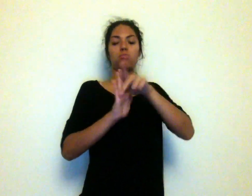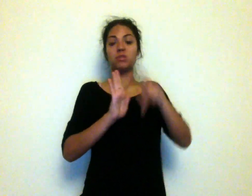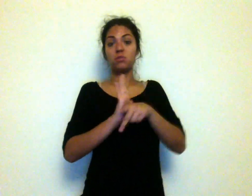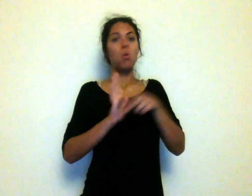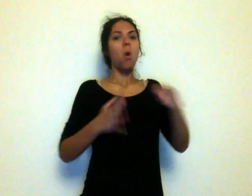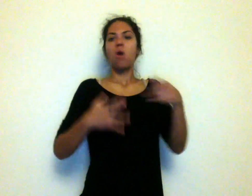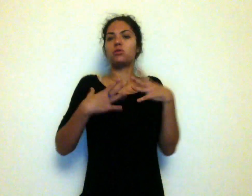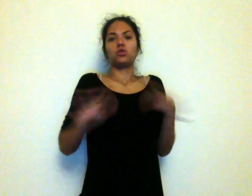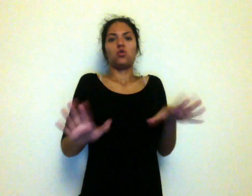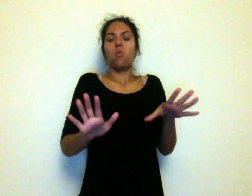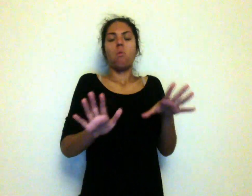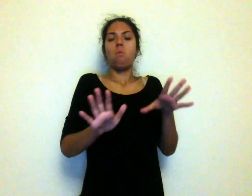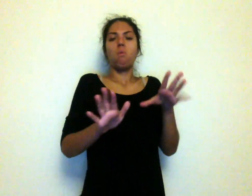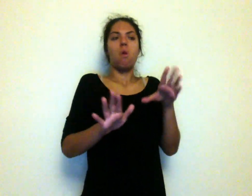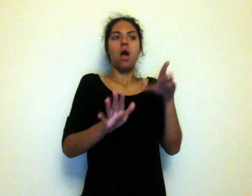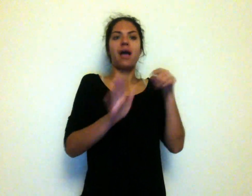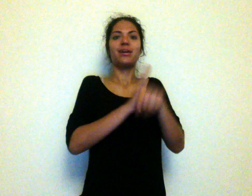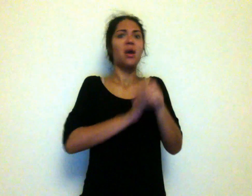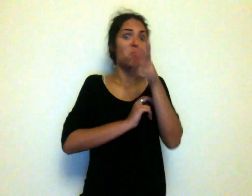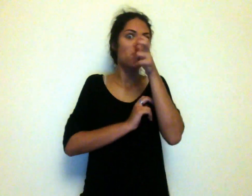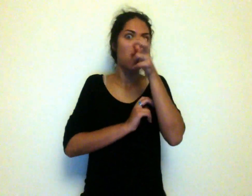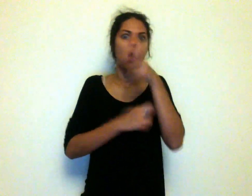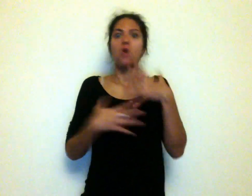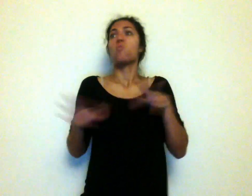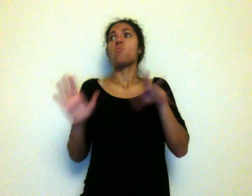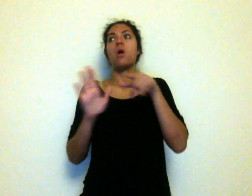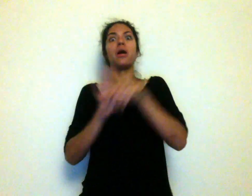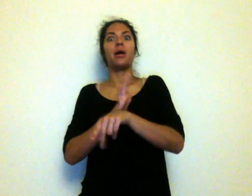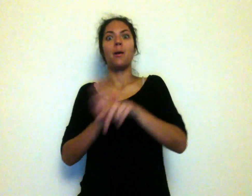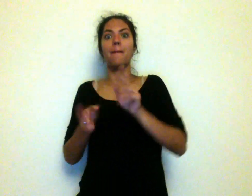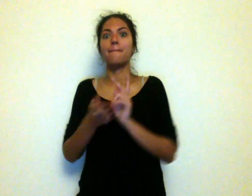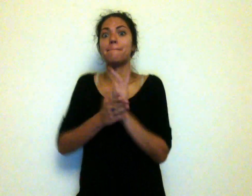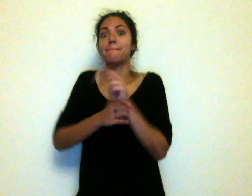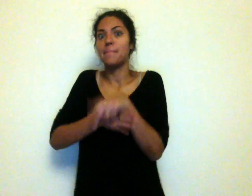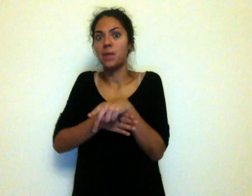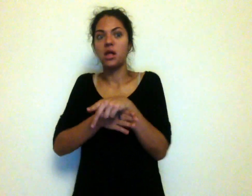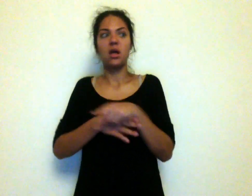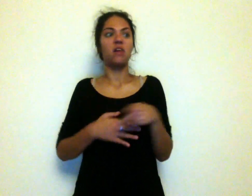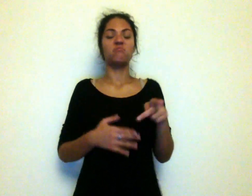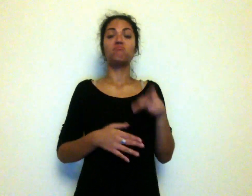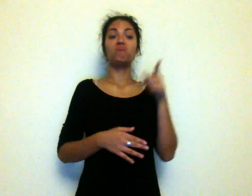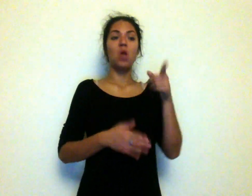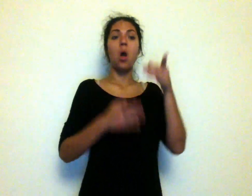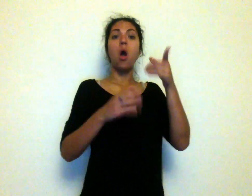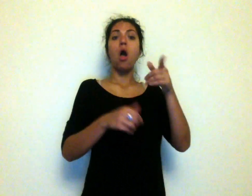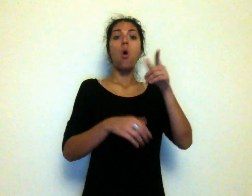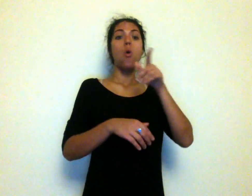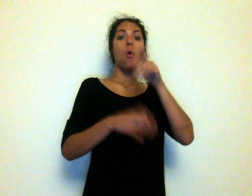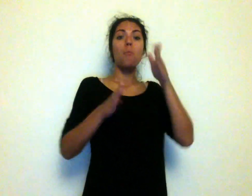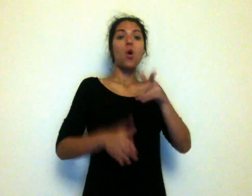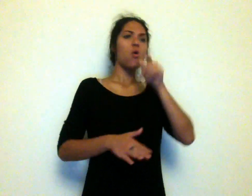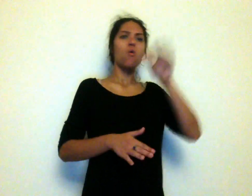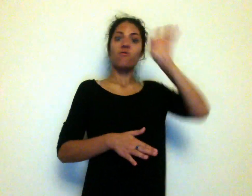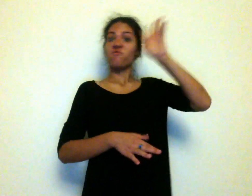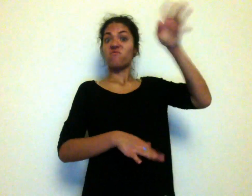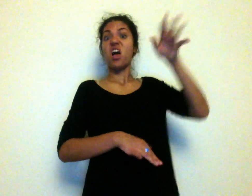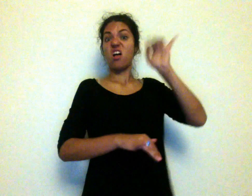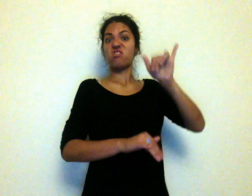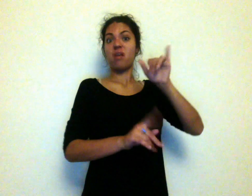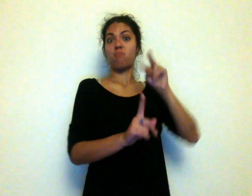to create that hiatus in unity. Mahavira, who founded Jainism, would not even cook vegetables in his home. And